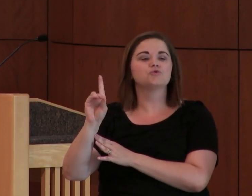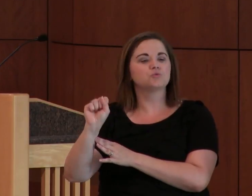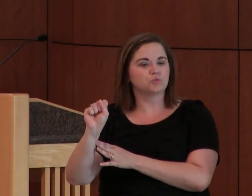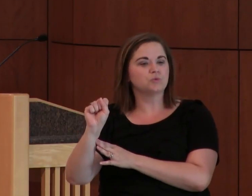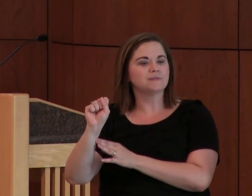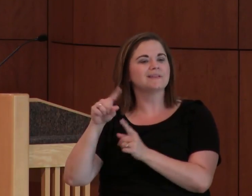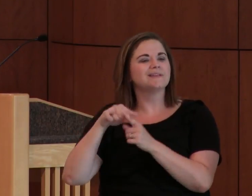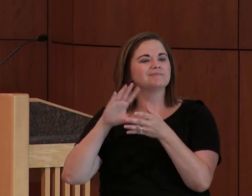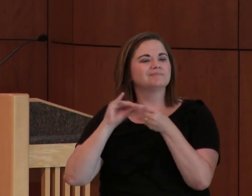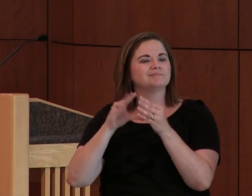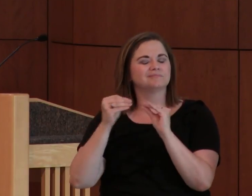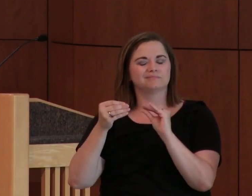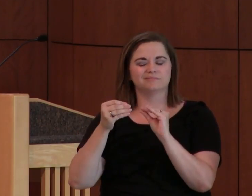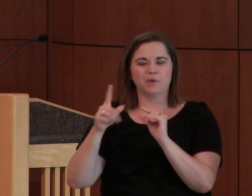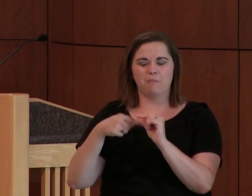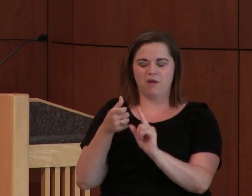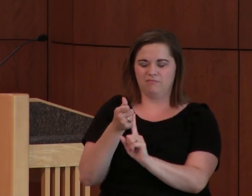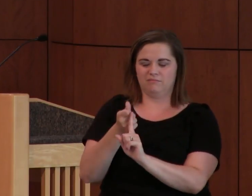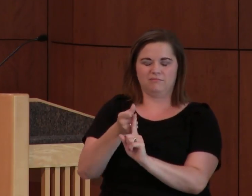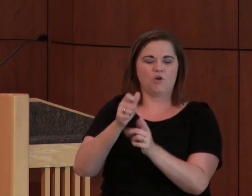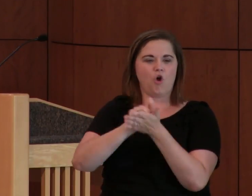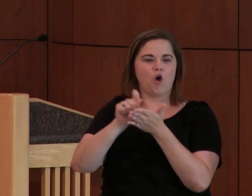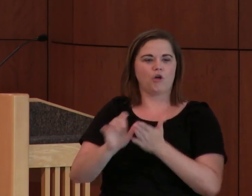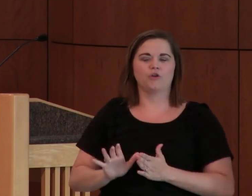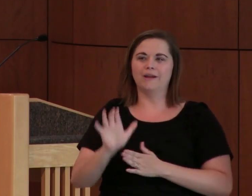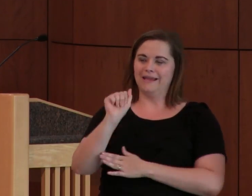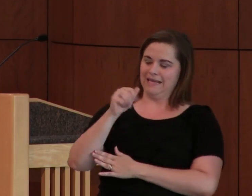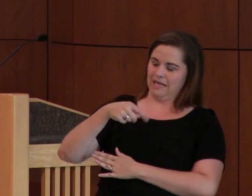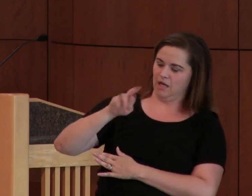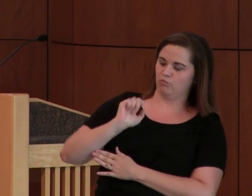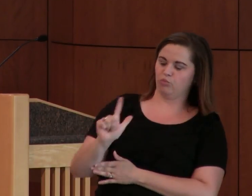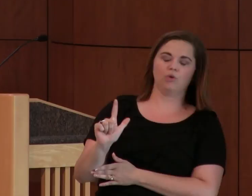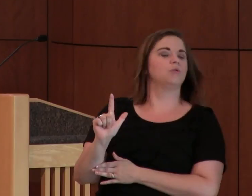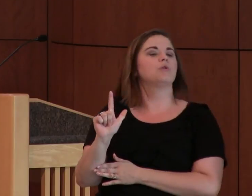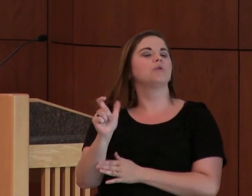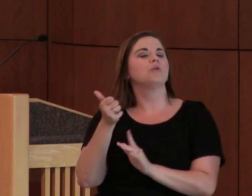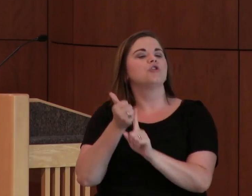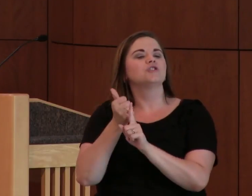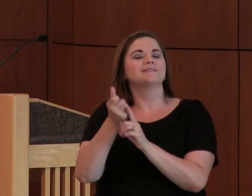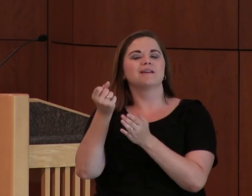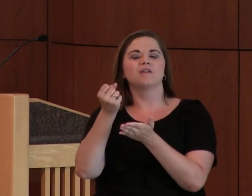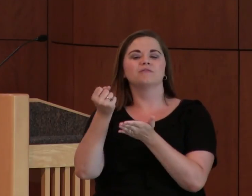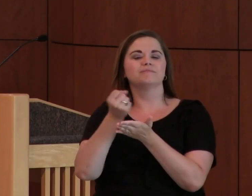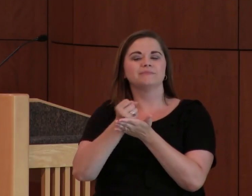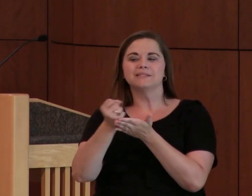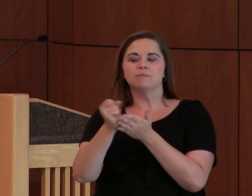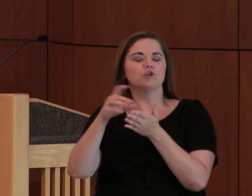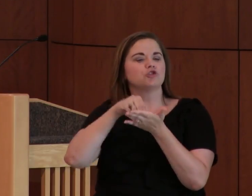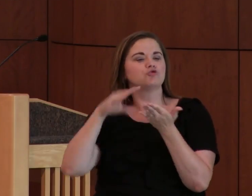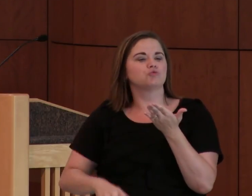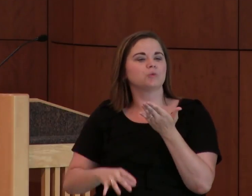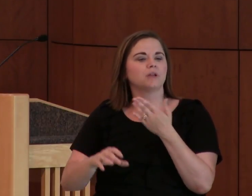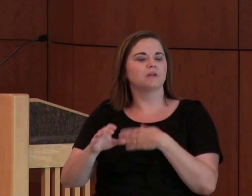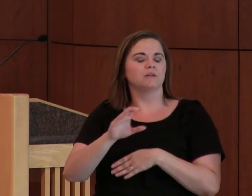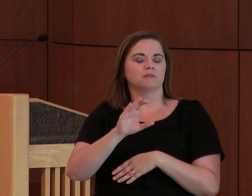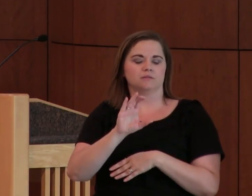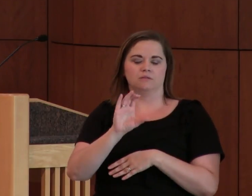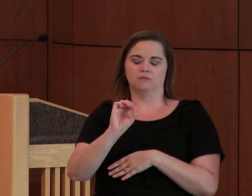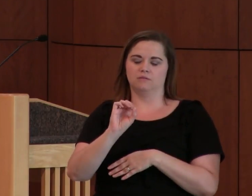what mercy is. April. April was a seminary student in Columbus, Ohio, and she worked